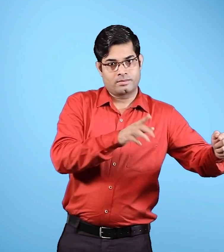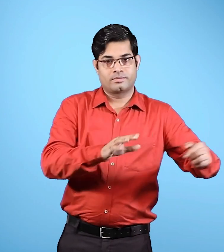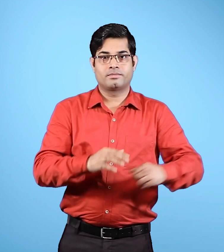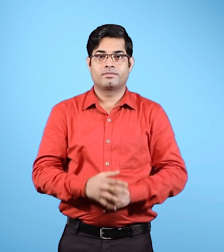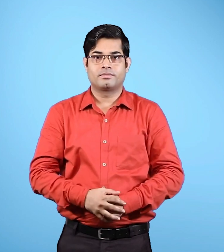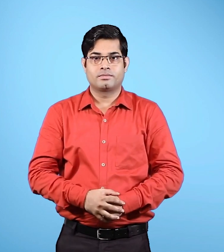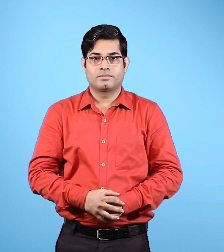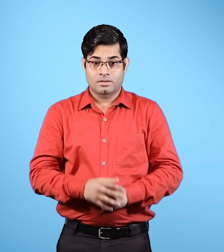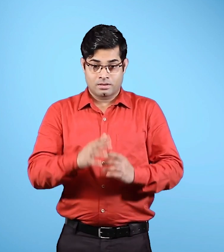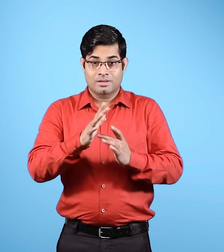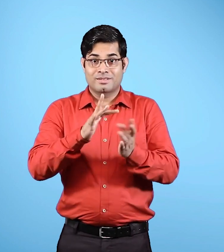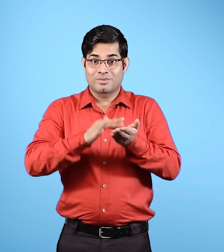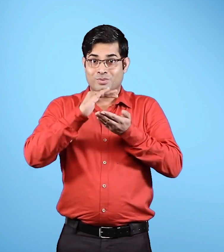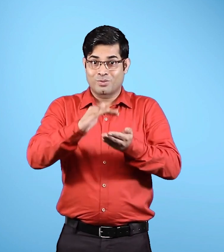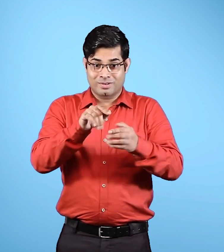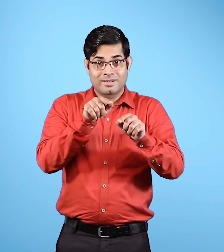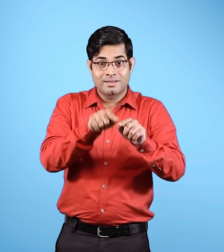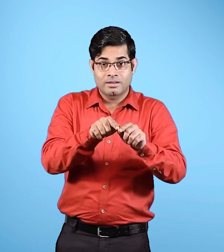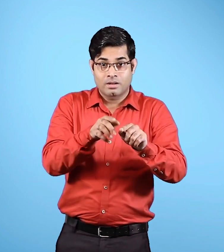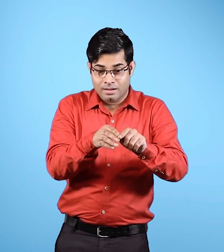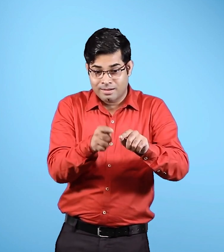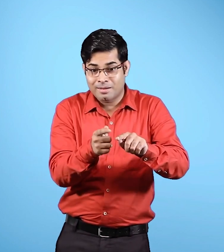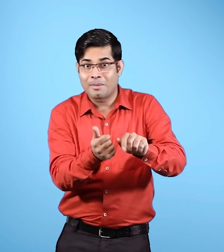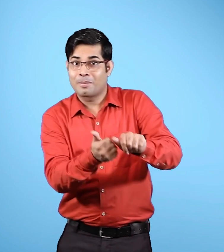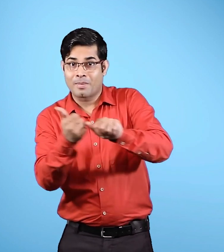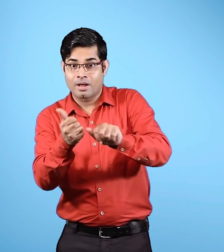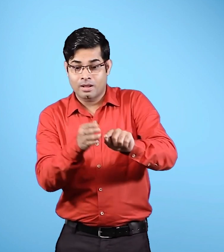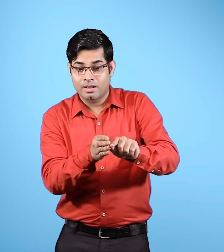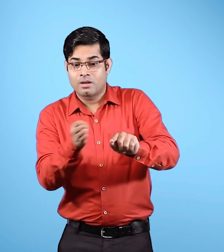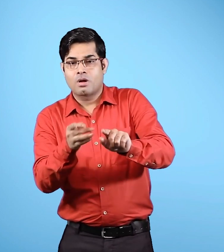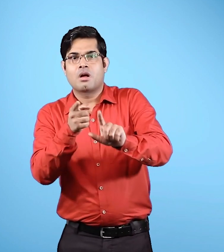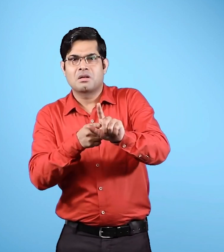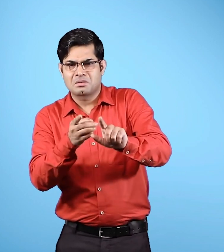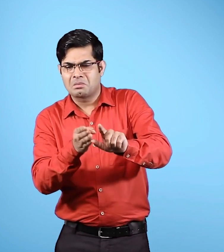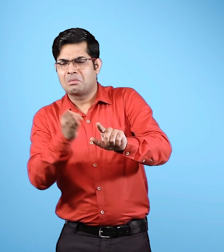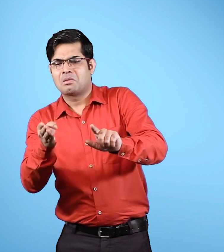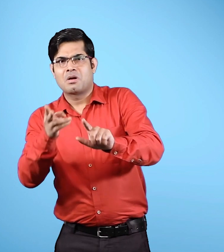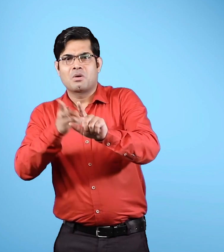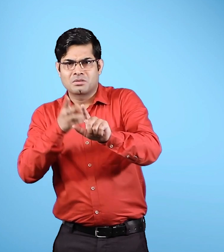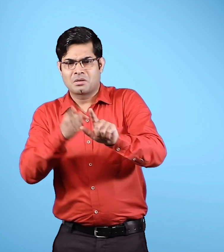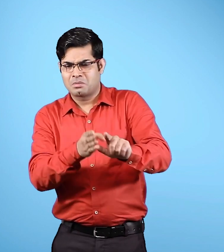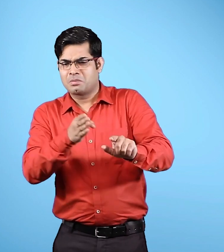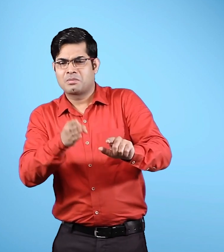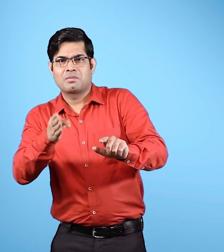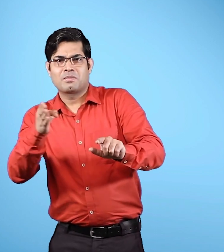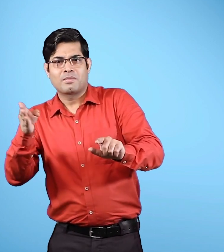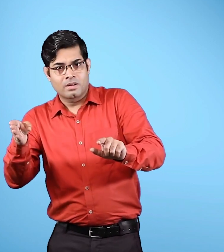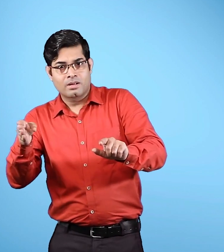Christ. All dates before the birth of Christ are counted backwards and